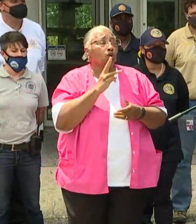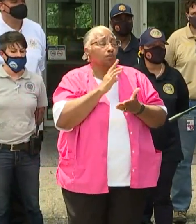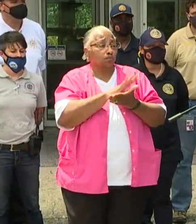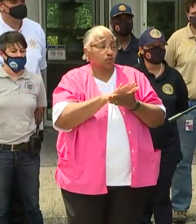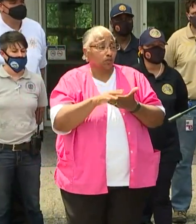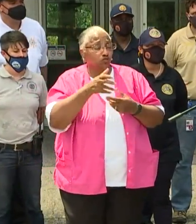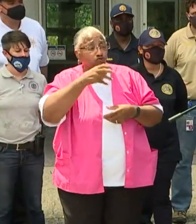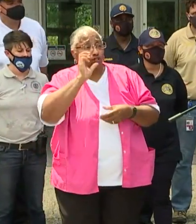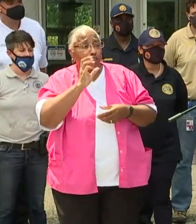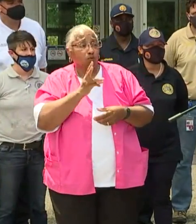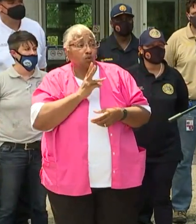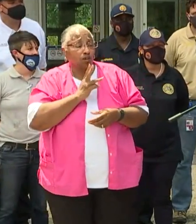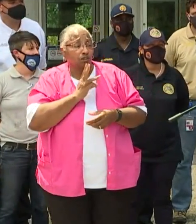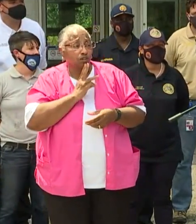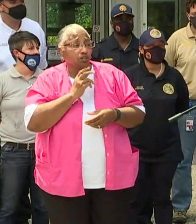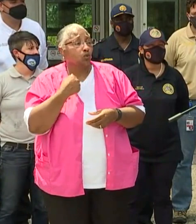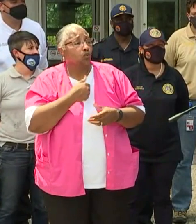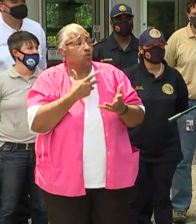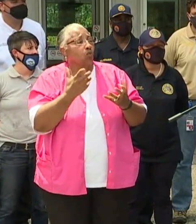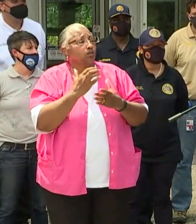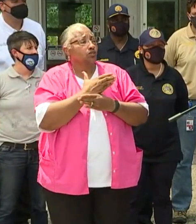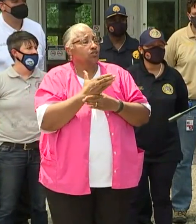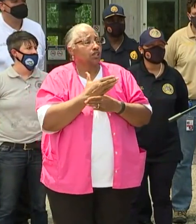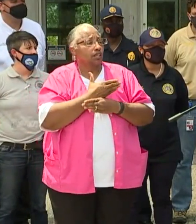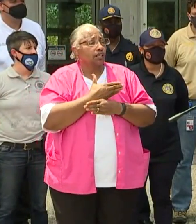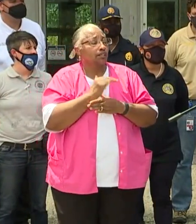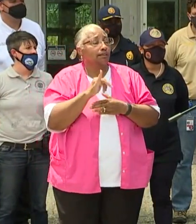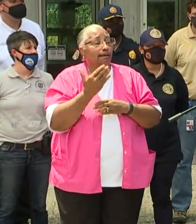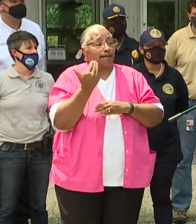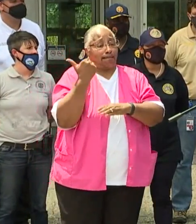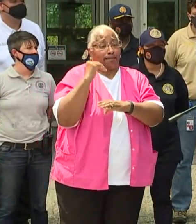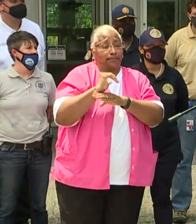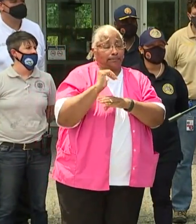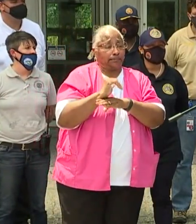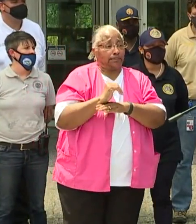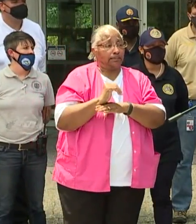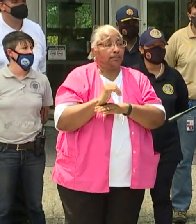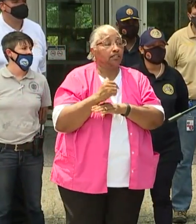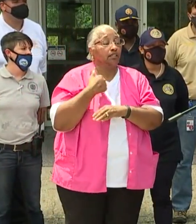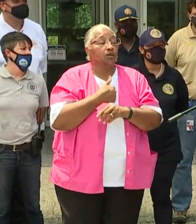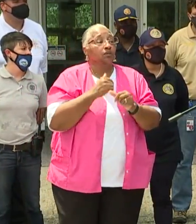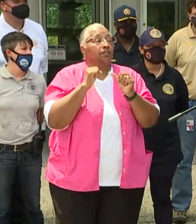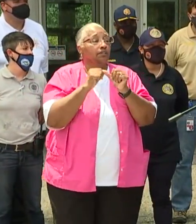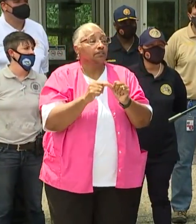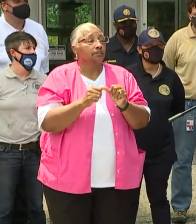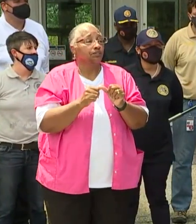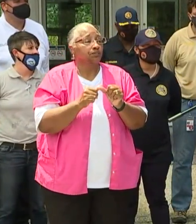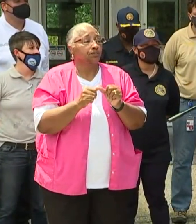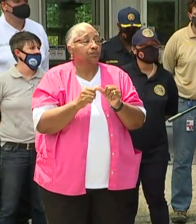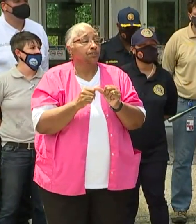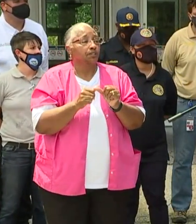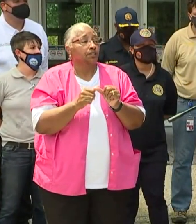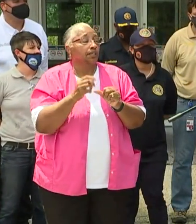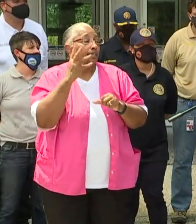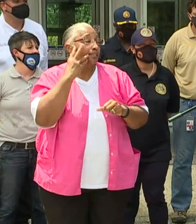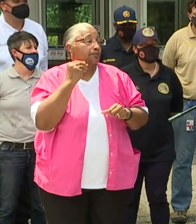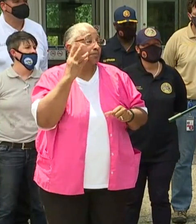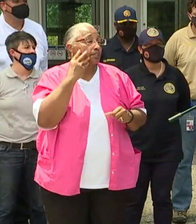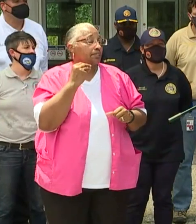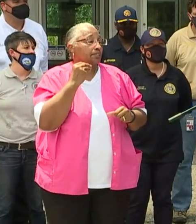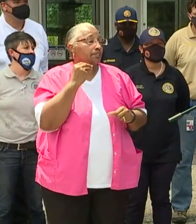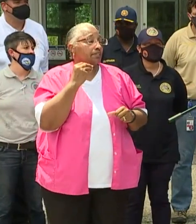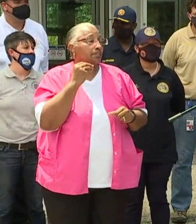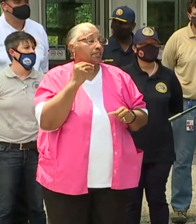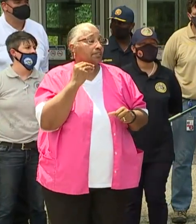drinking water, we just want to share with you that last night and we continue to experience a spike